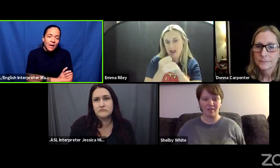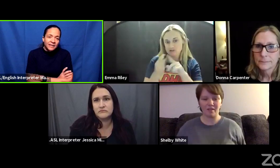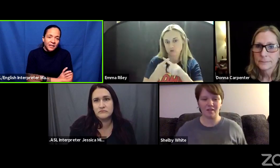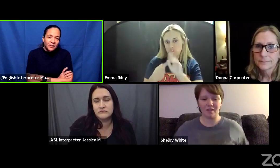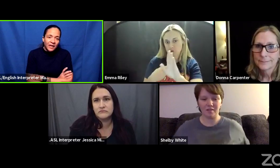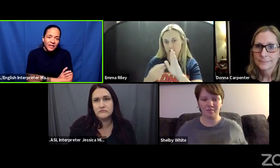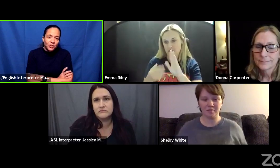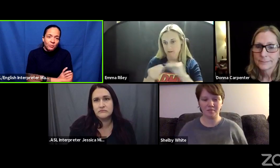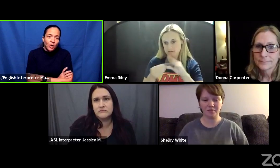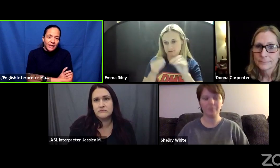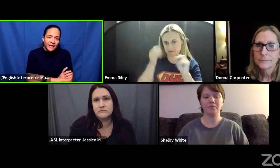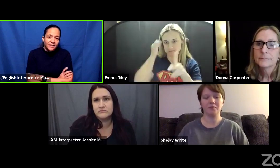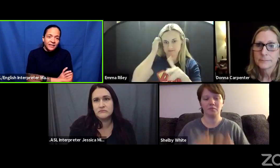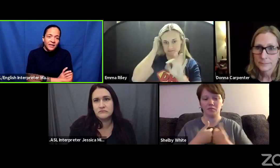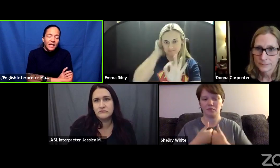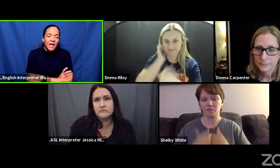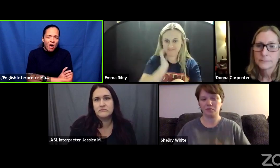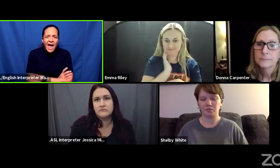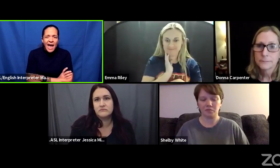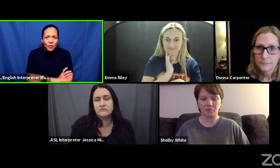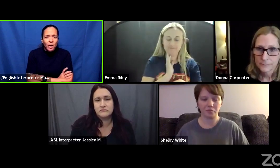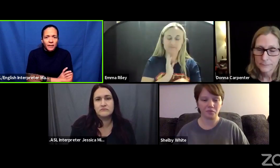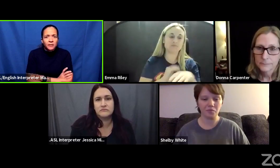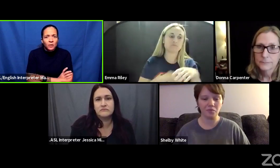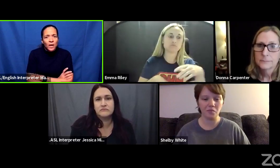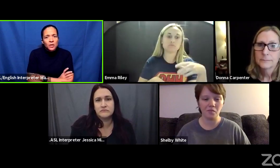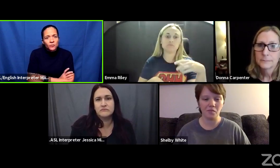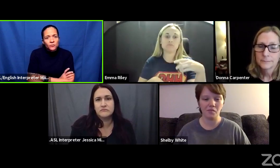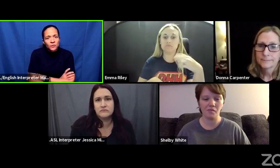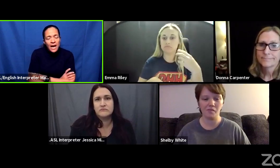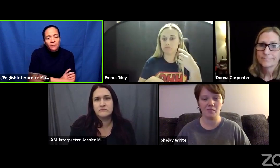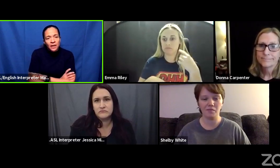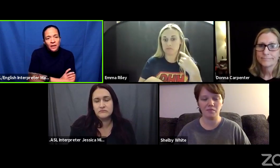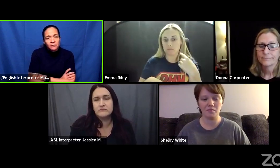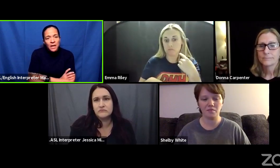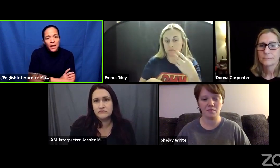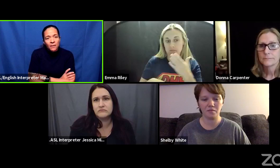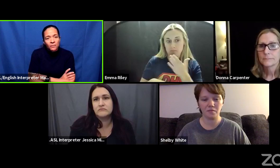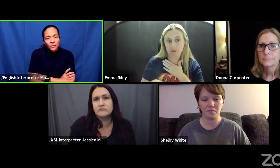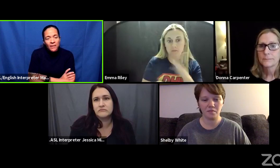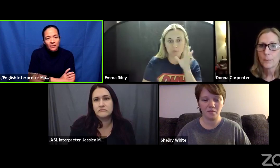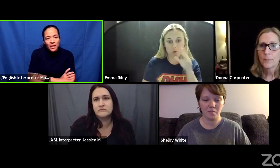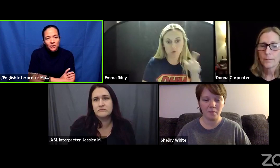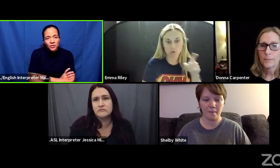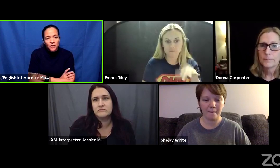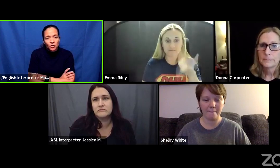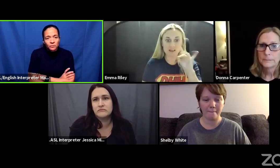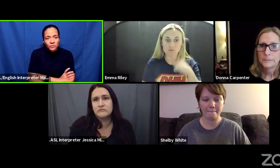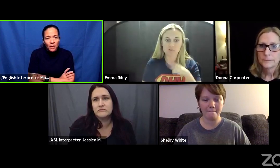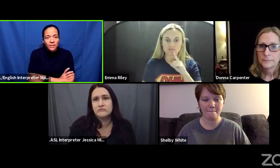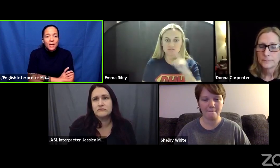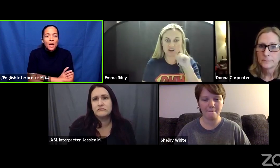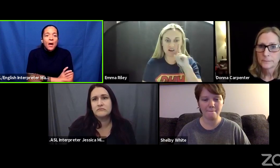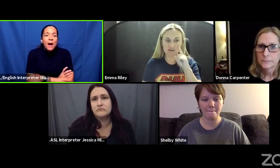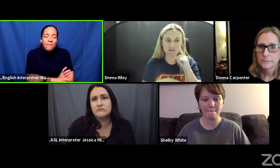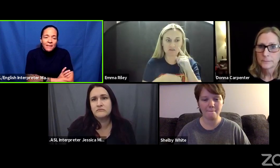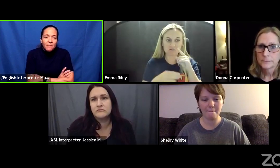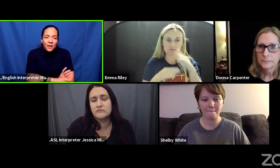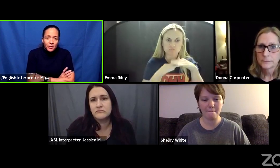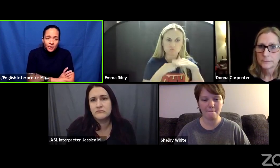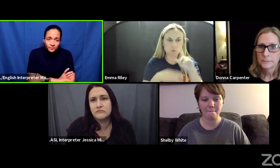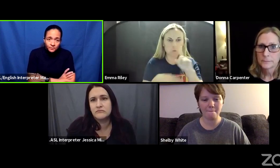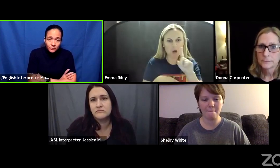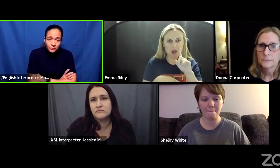my identification process, and then I'll add on to what you've commented about Usher syndrome, Shelby.